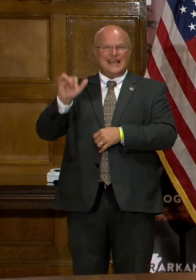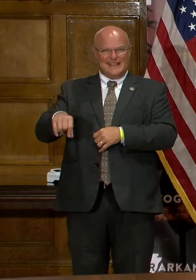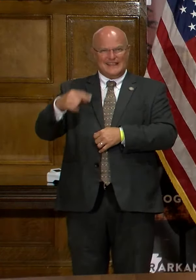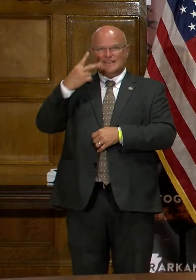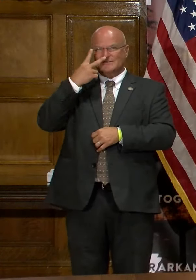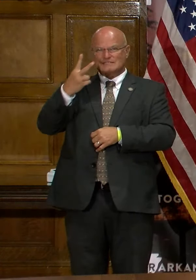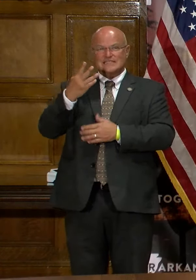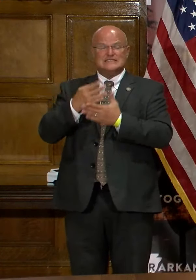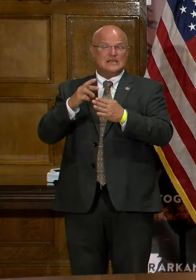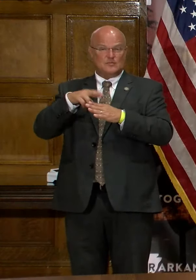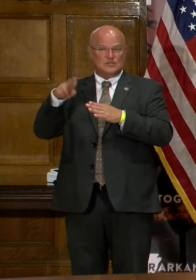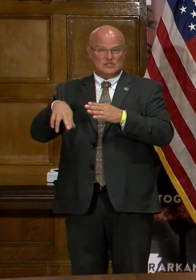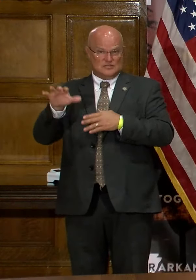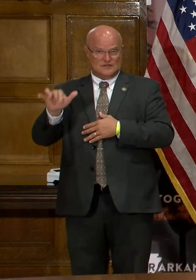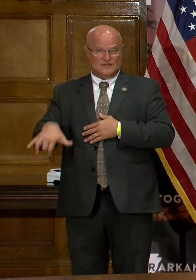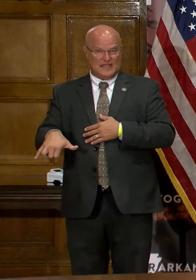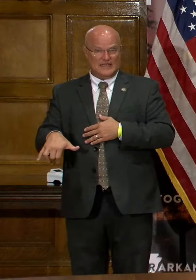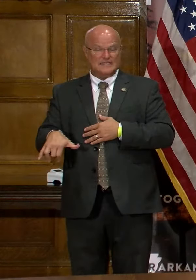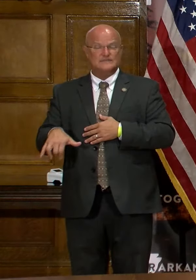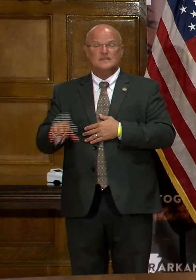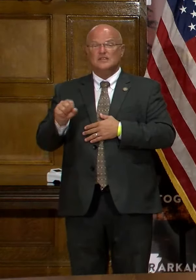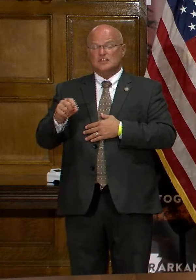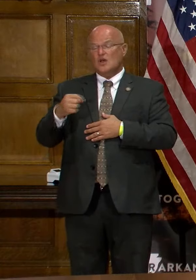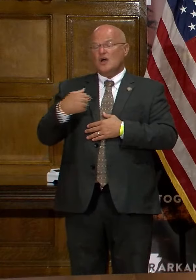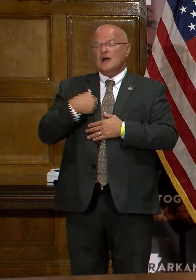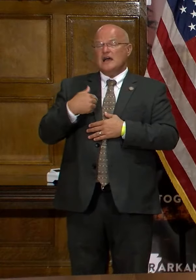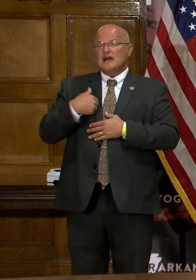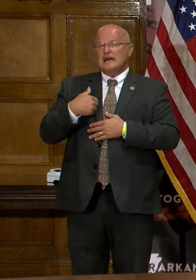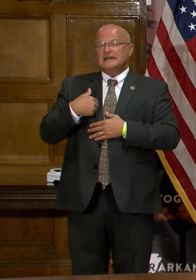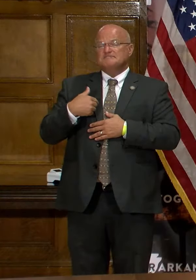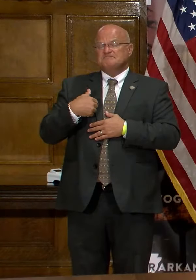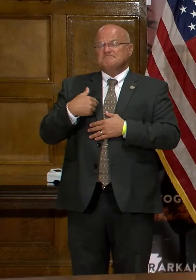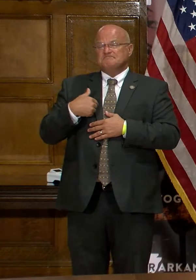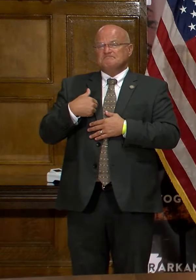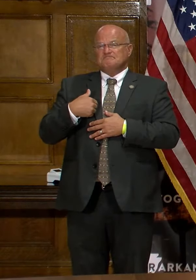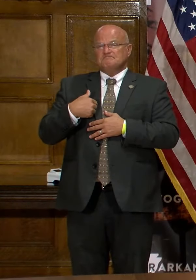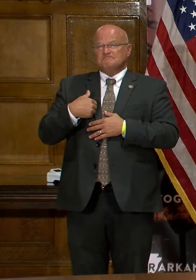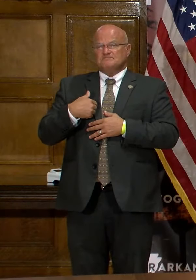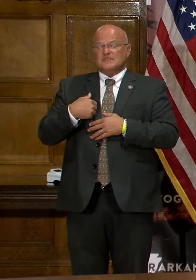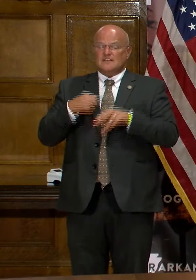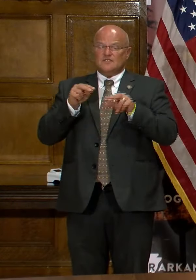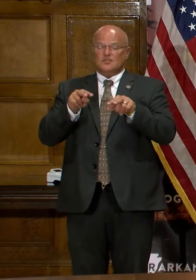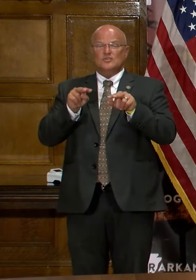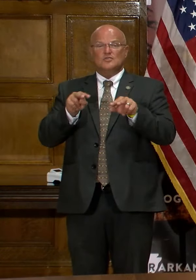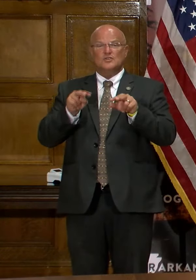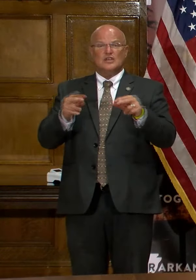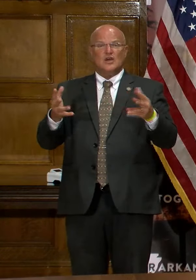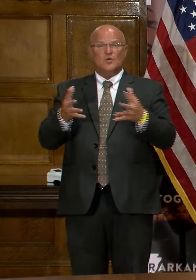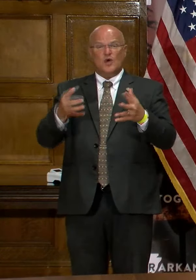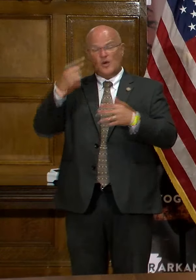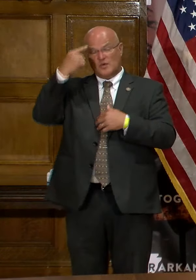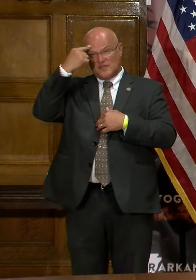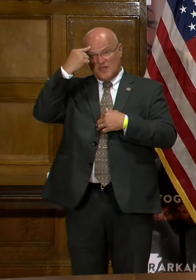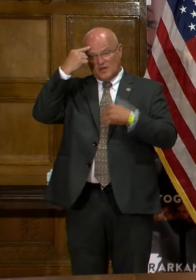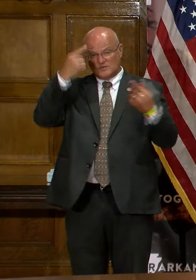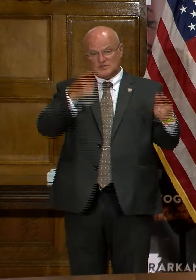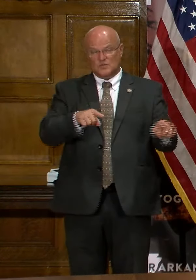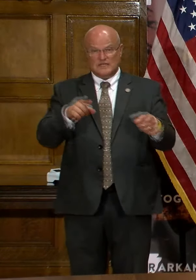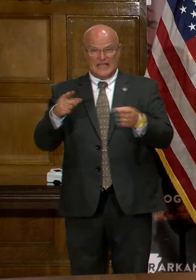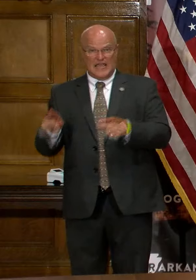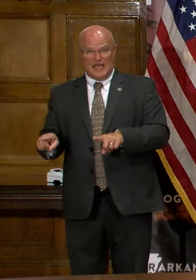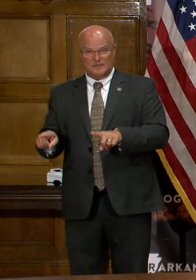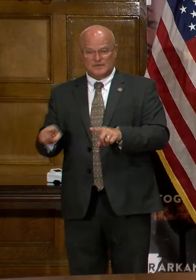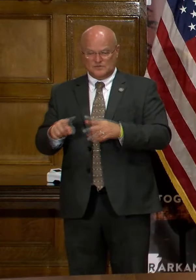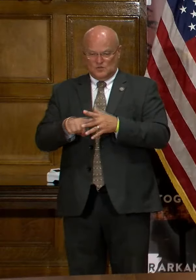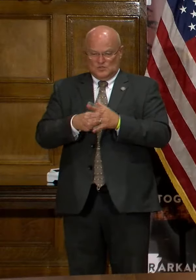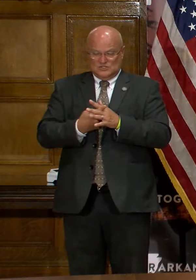you're starting to see some results of that. So I'm, if you look at what we thought was going to happen when